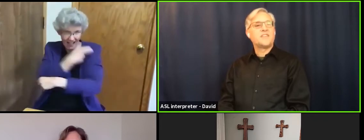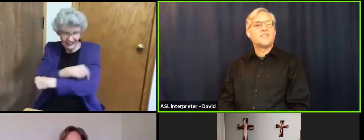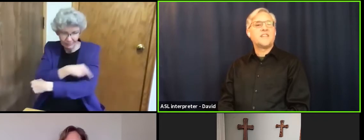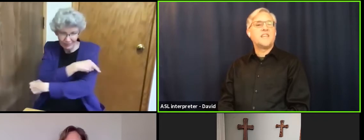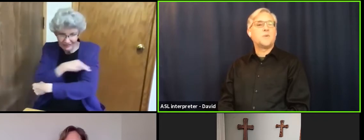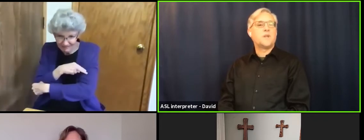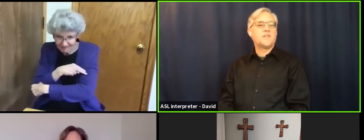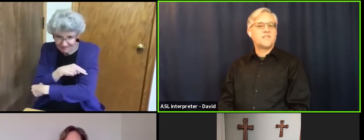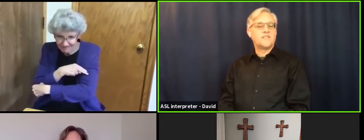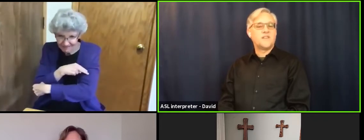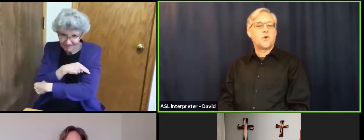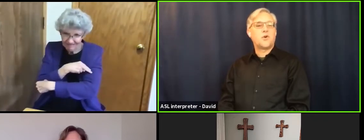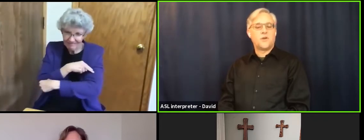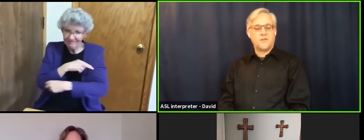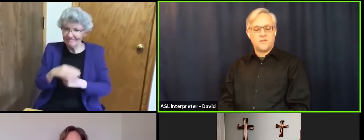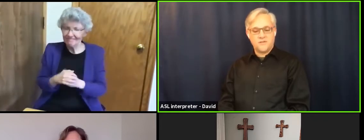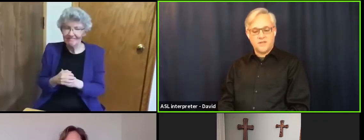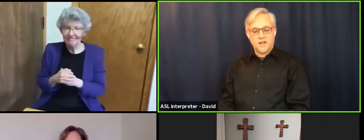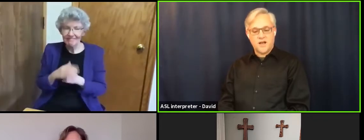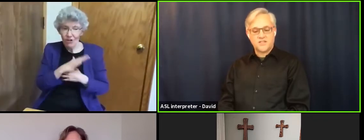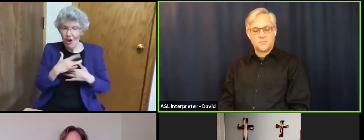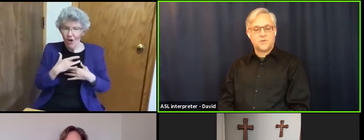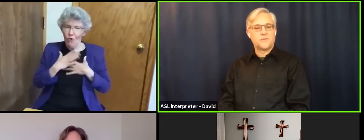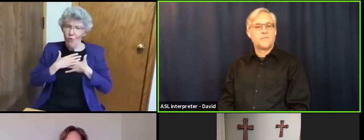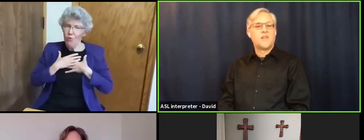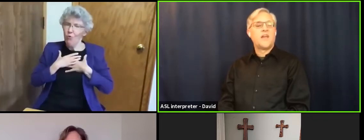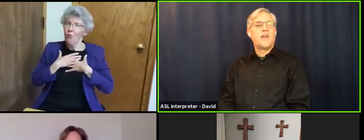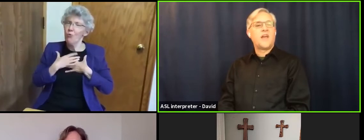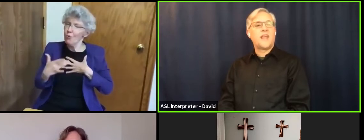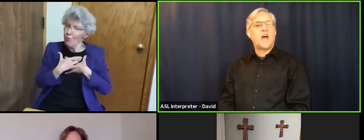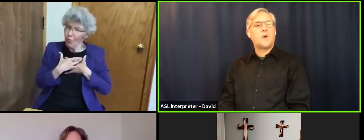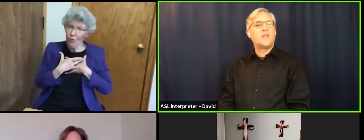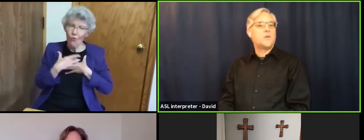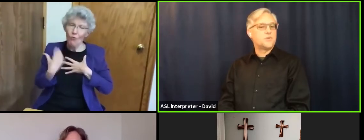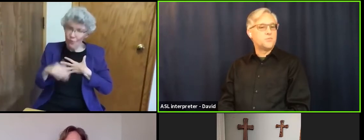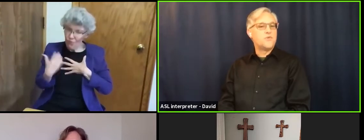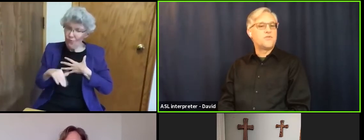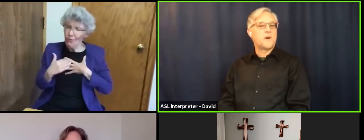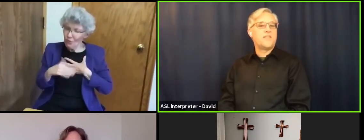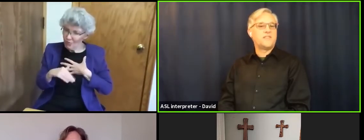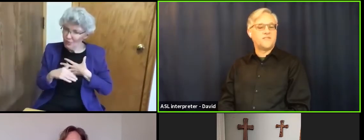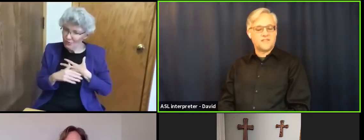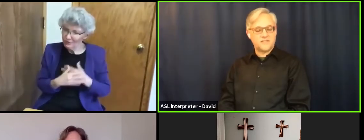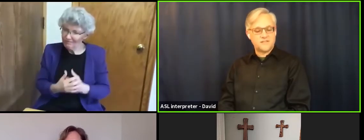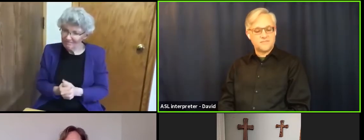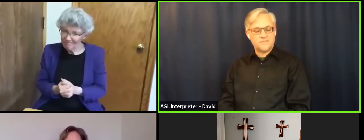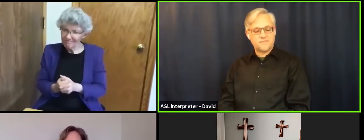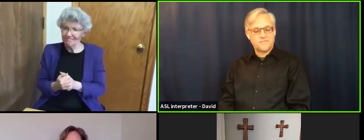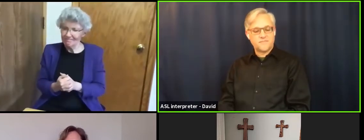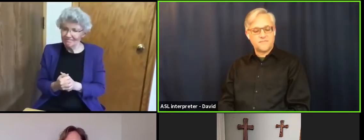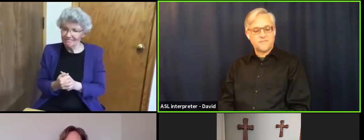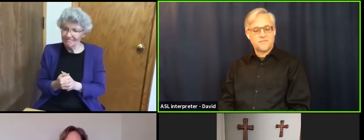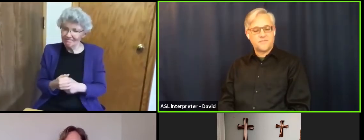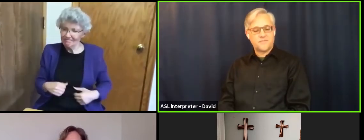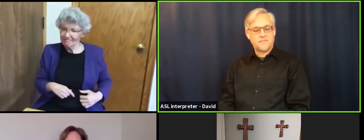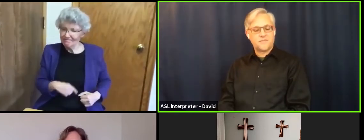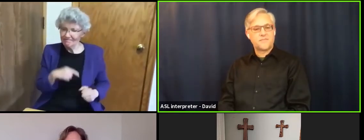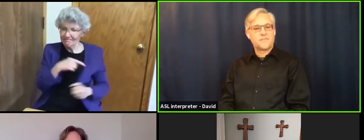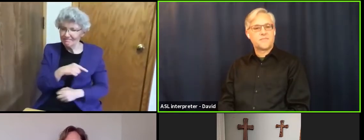about the things that he had witnessed and heard in a hospital and how he was moved by these events.